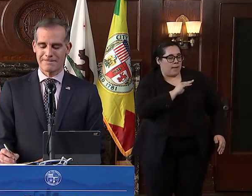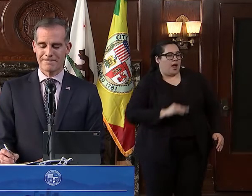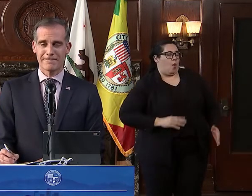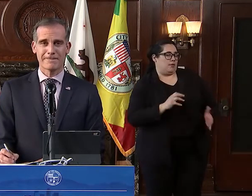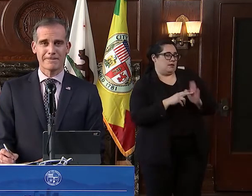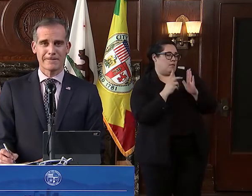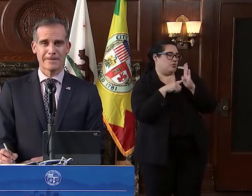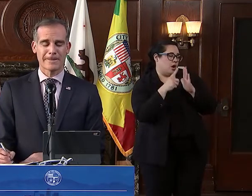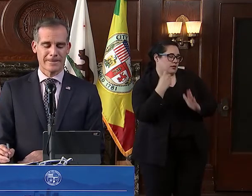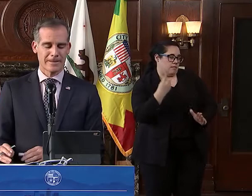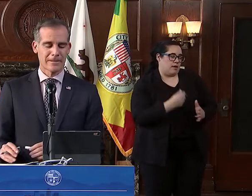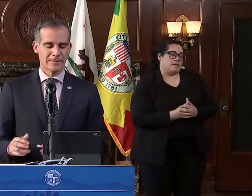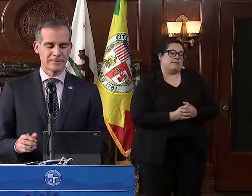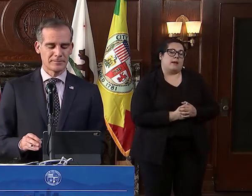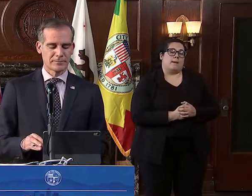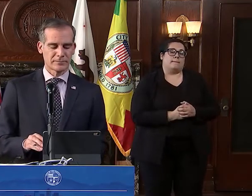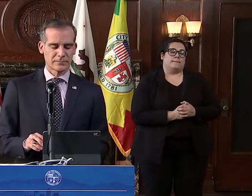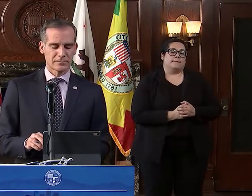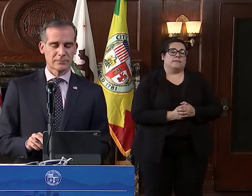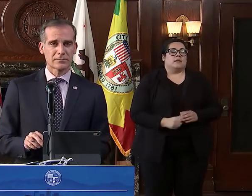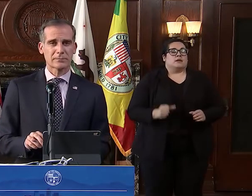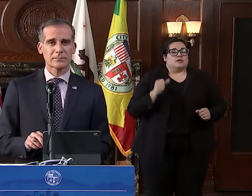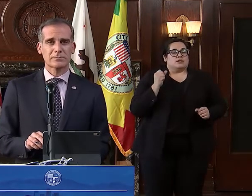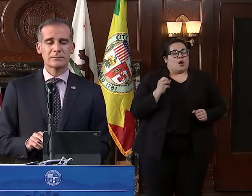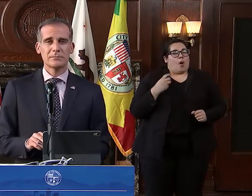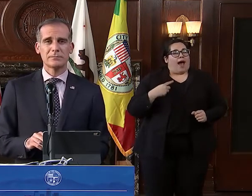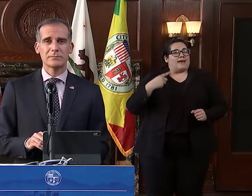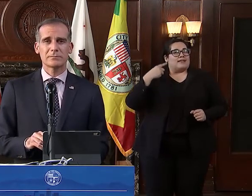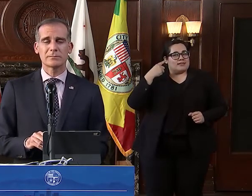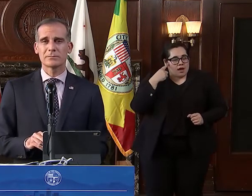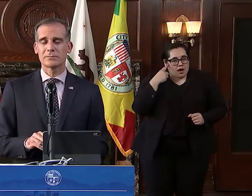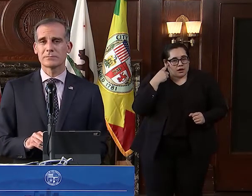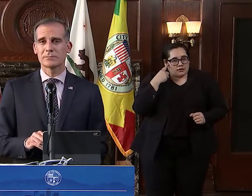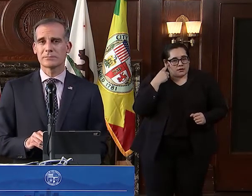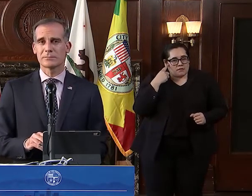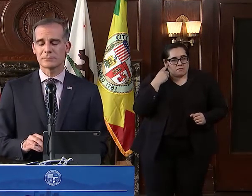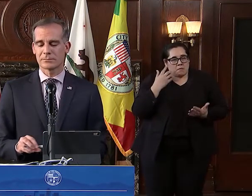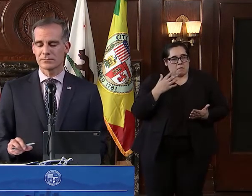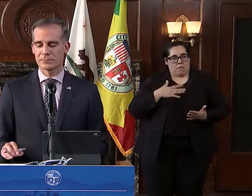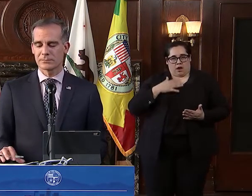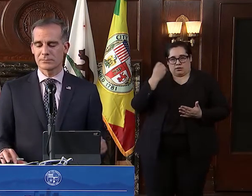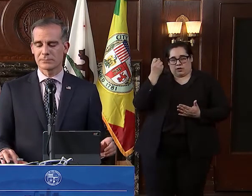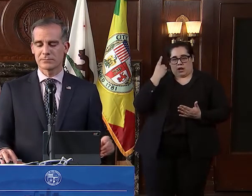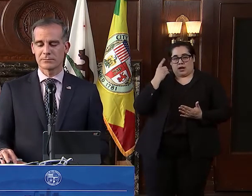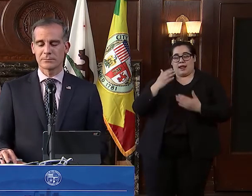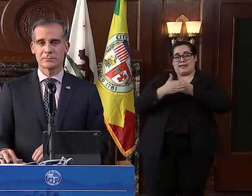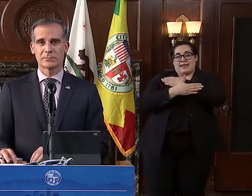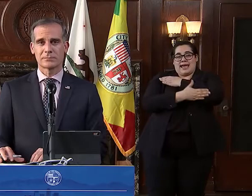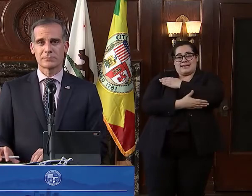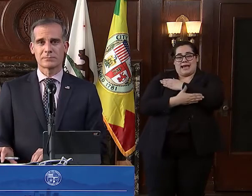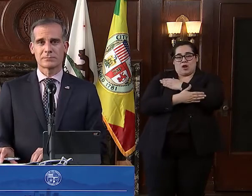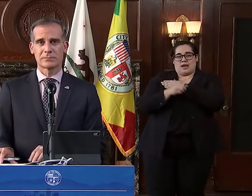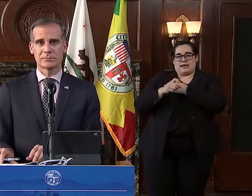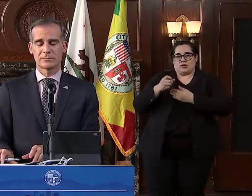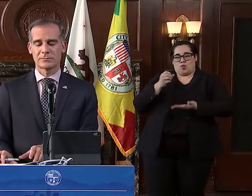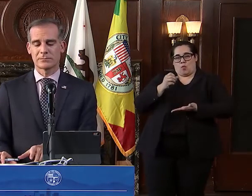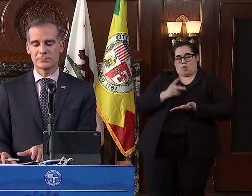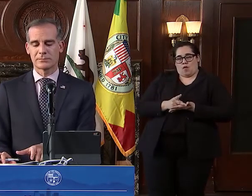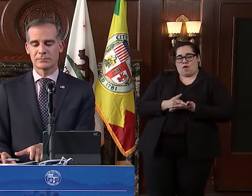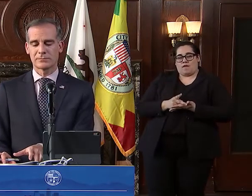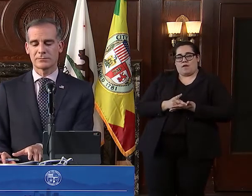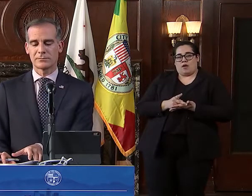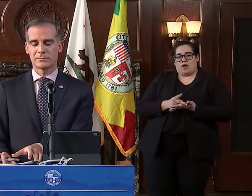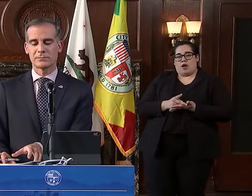double check something. I thought it was my understanding that the county needed to sign off on the